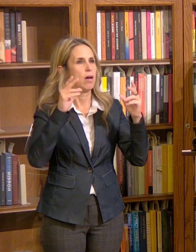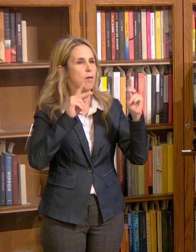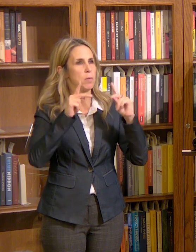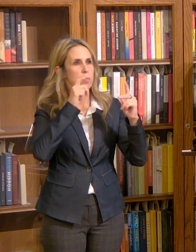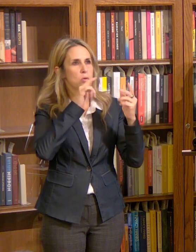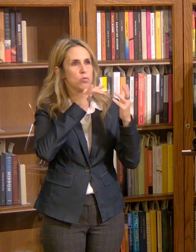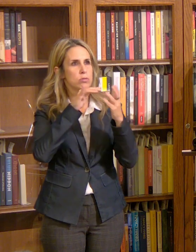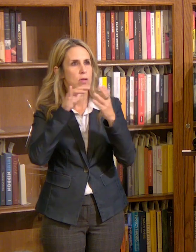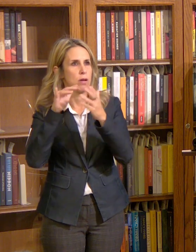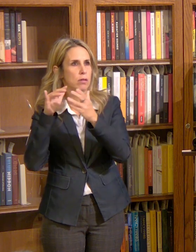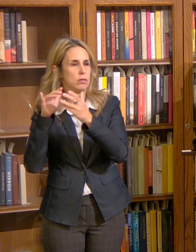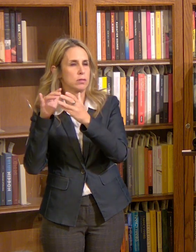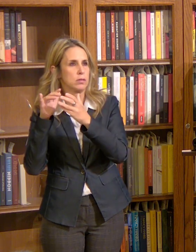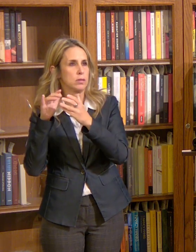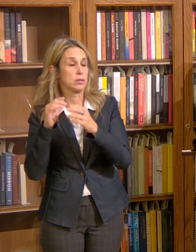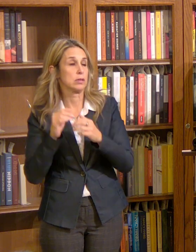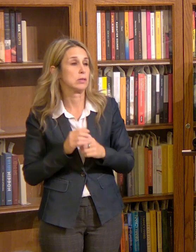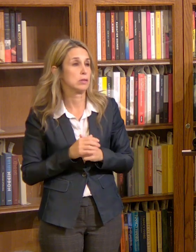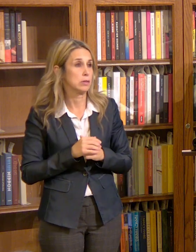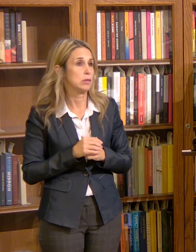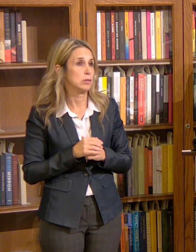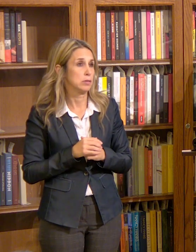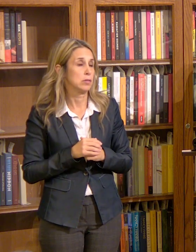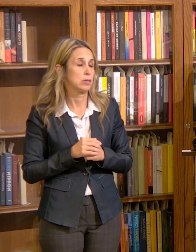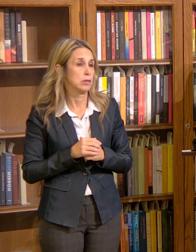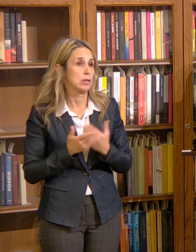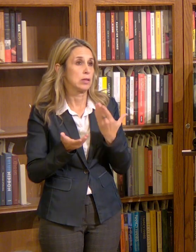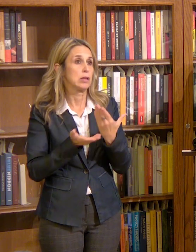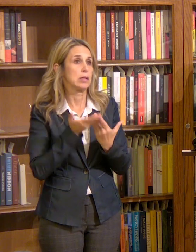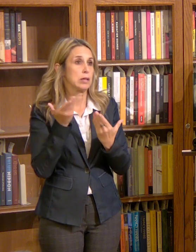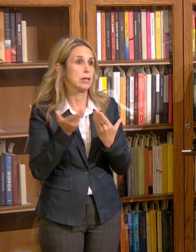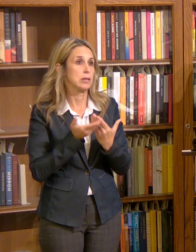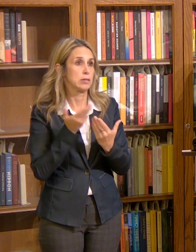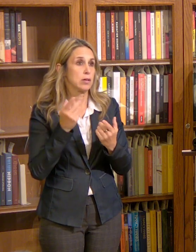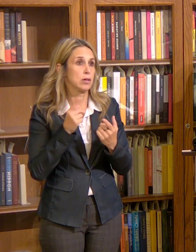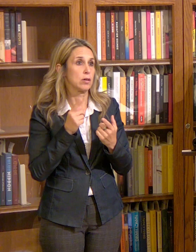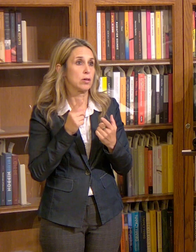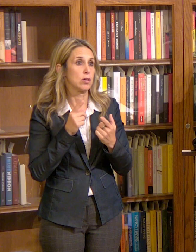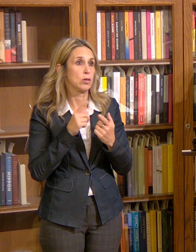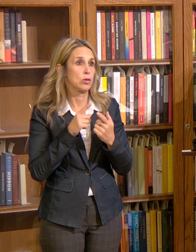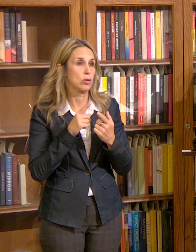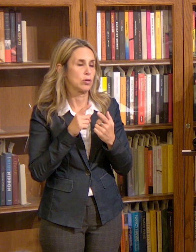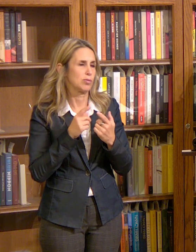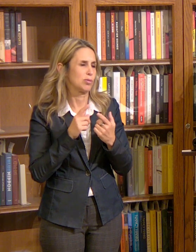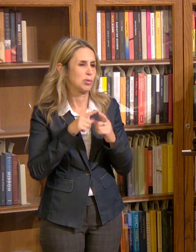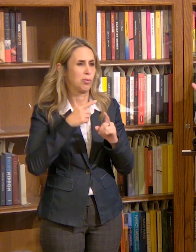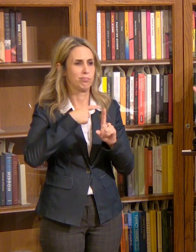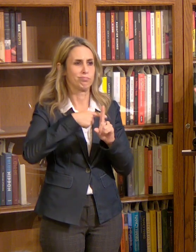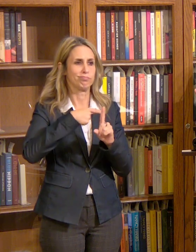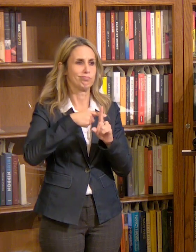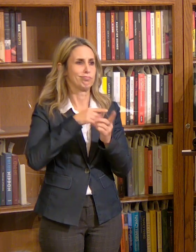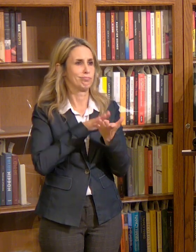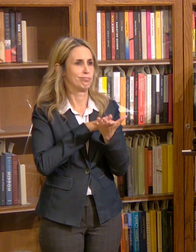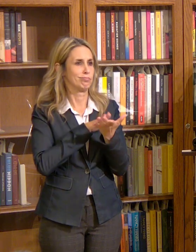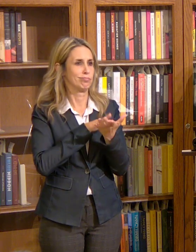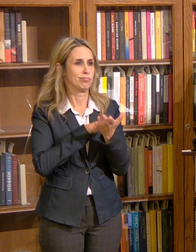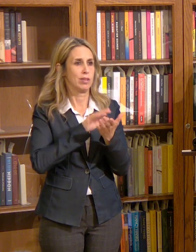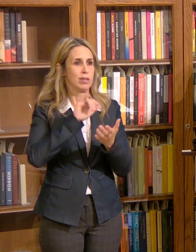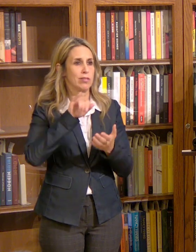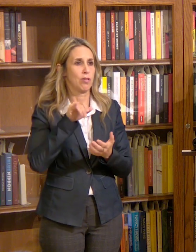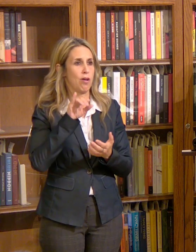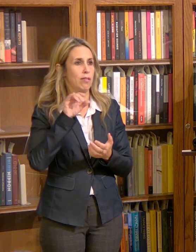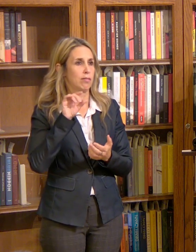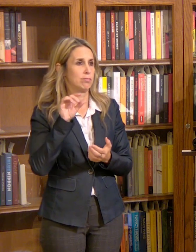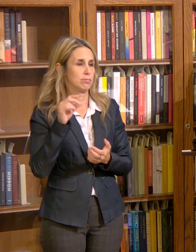that it's very easy to lift up JN Franklin that's easy to do